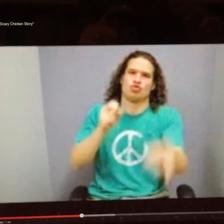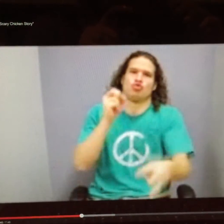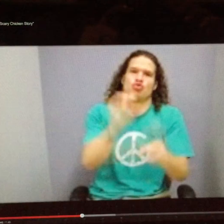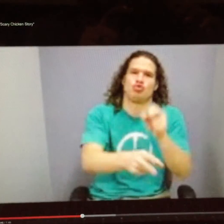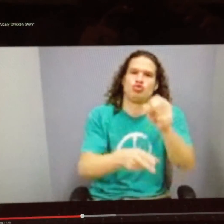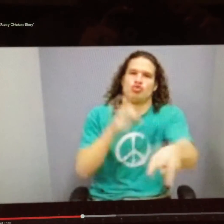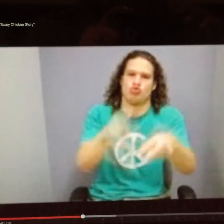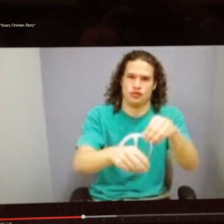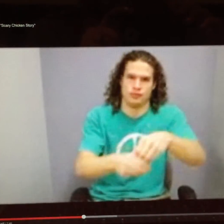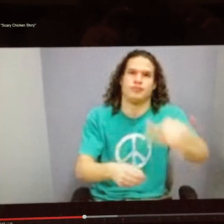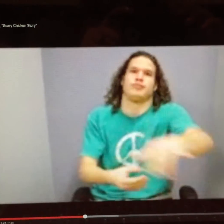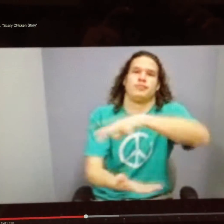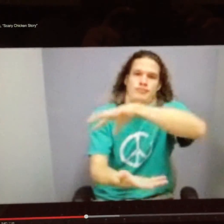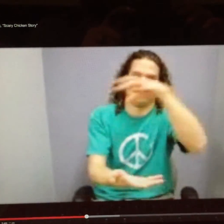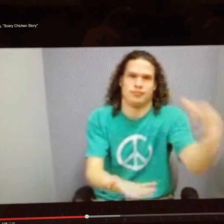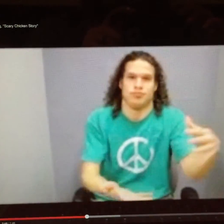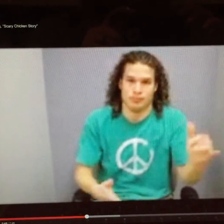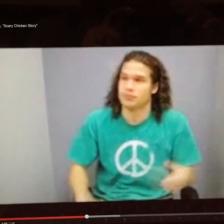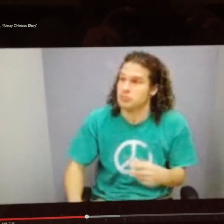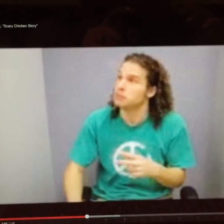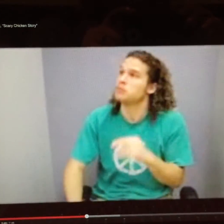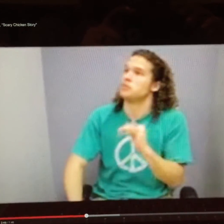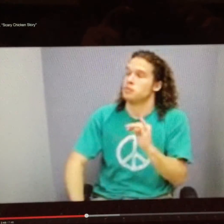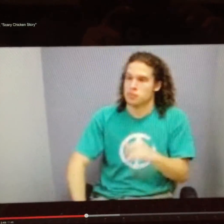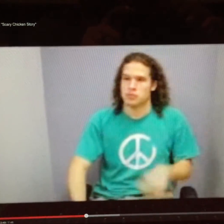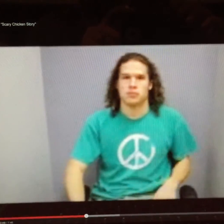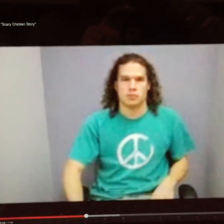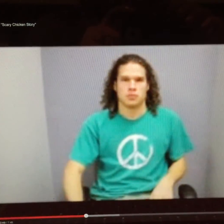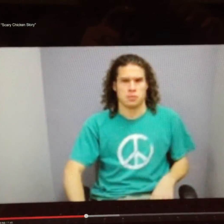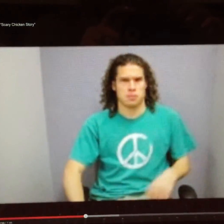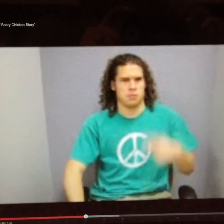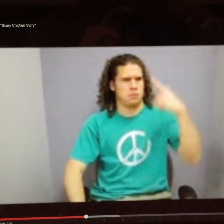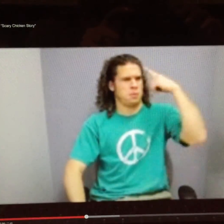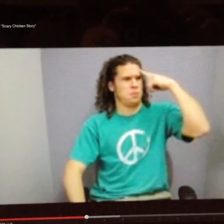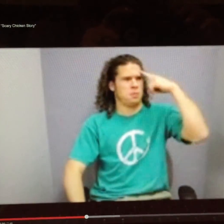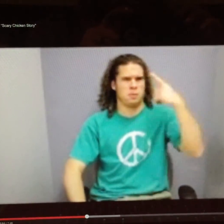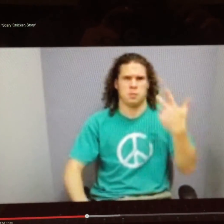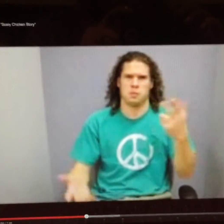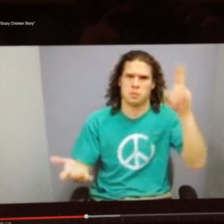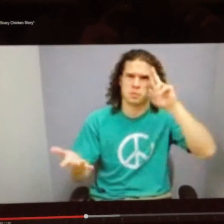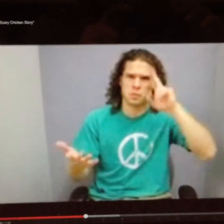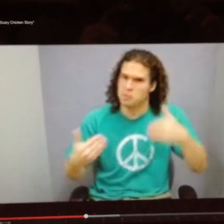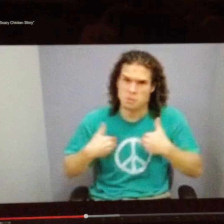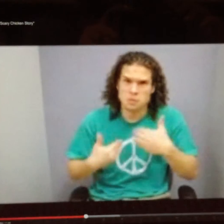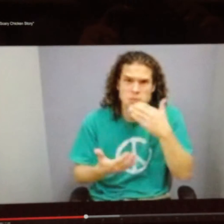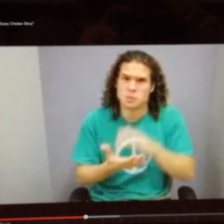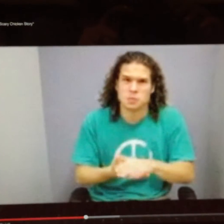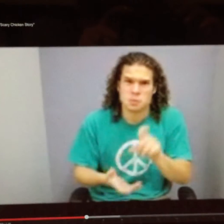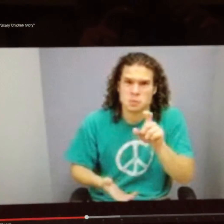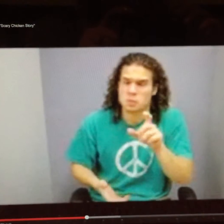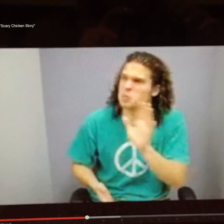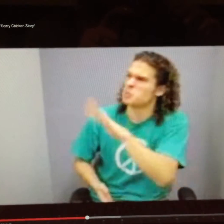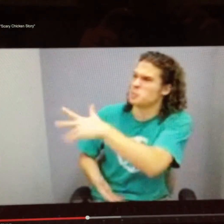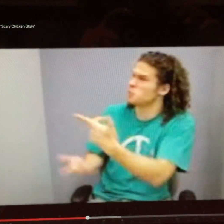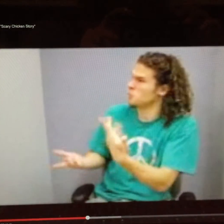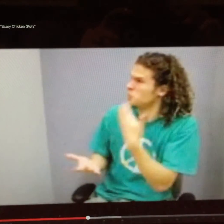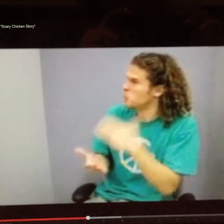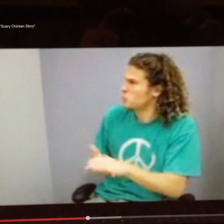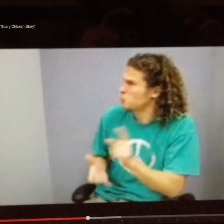uncle said, "Oh, those are the chicken heads. That's where I put them." So she said, "Oh, okay." So she thought,